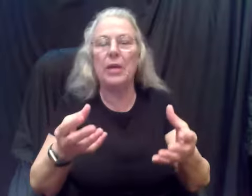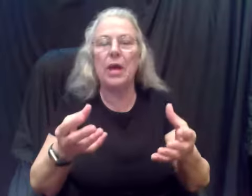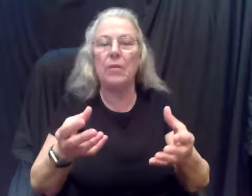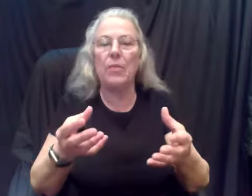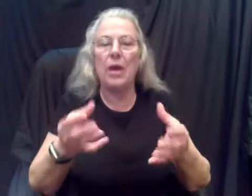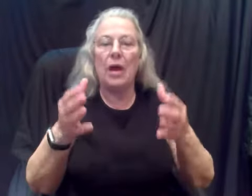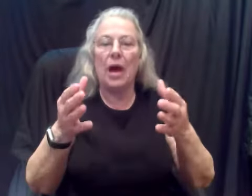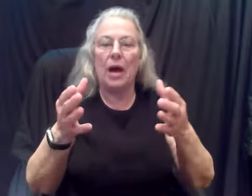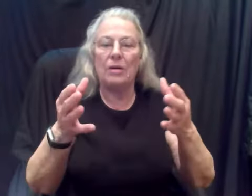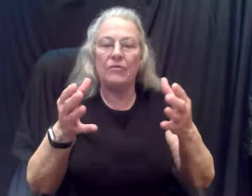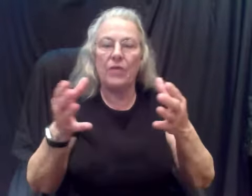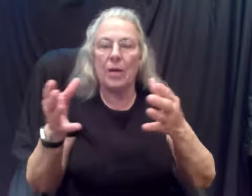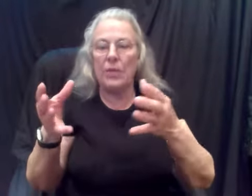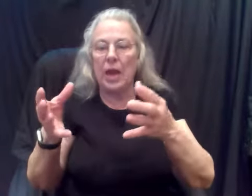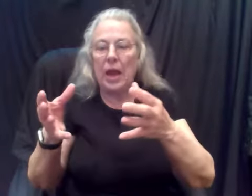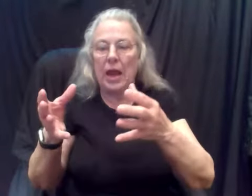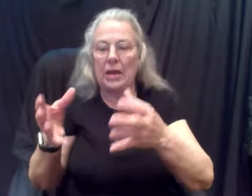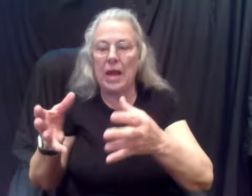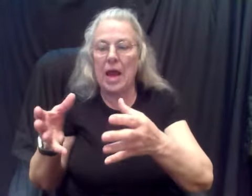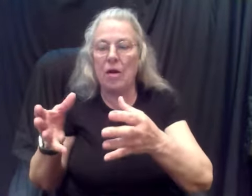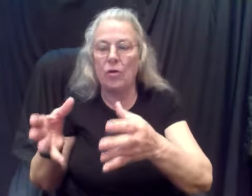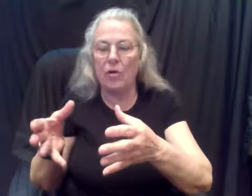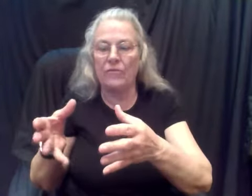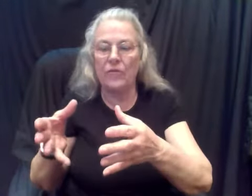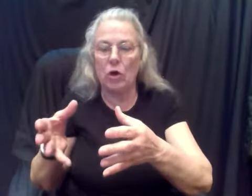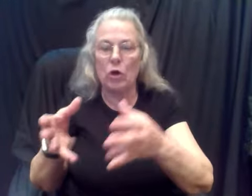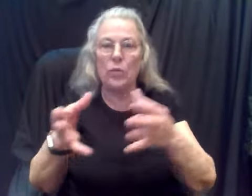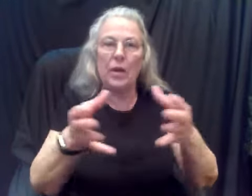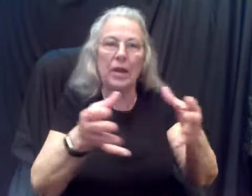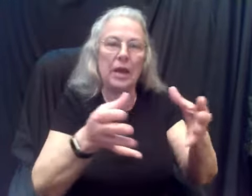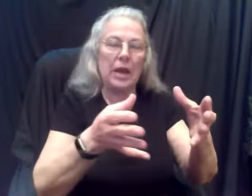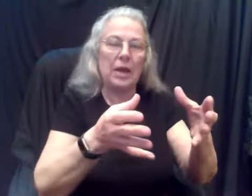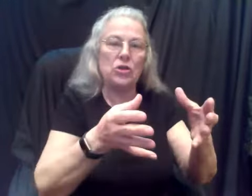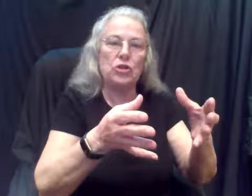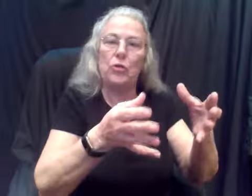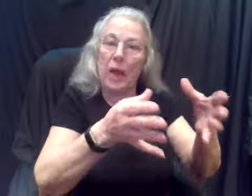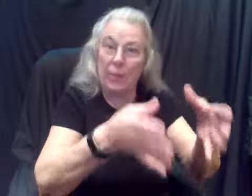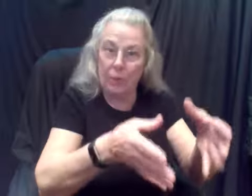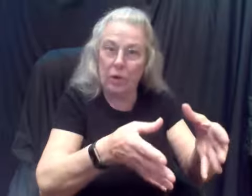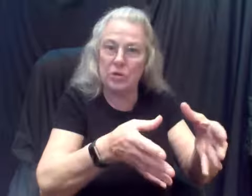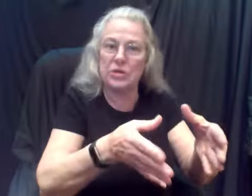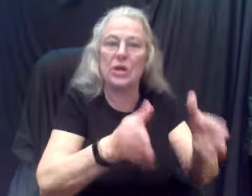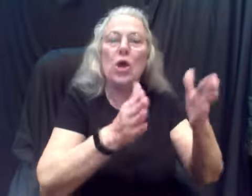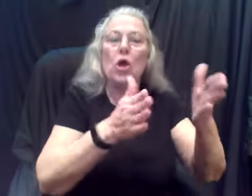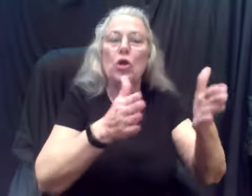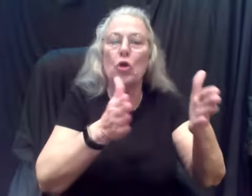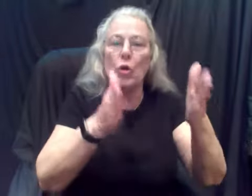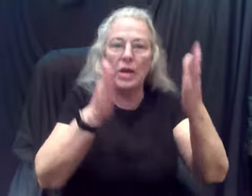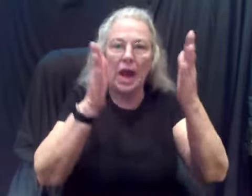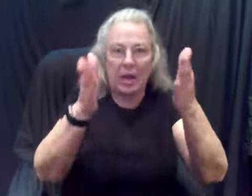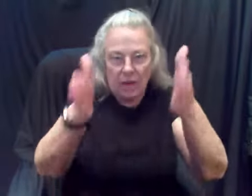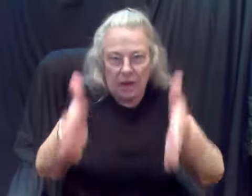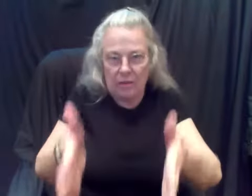become from a noun or a verb into a person, you're going to add